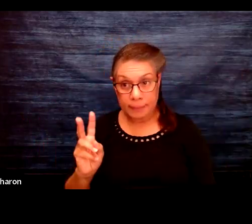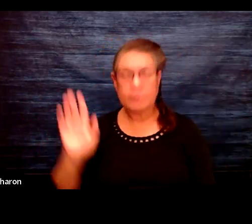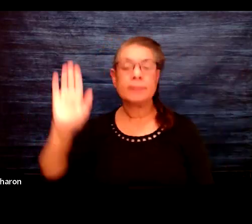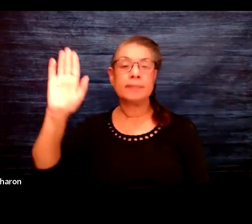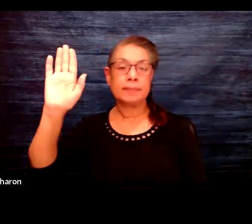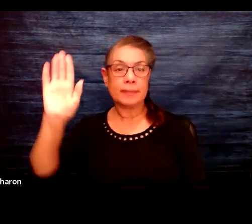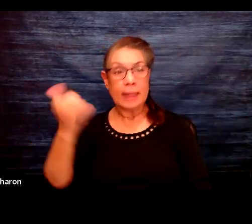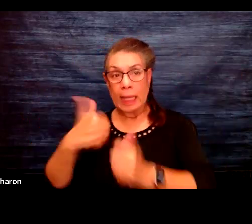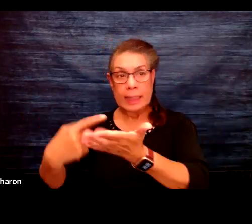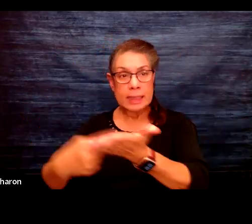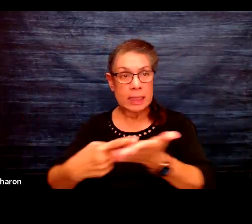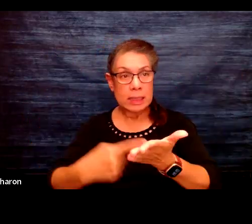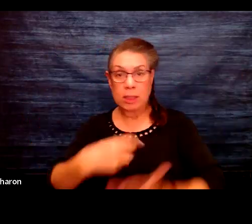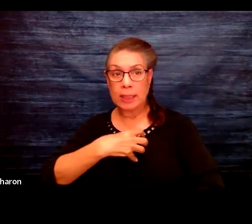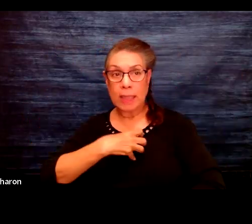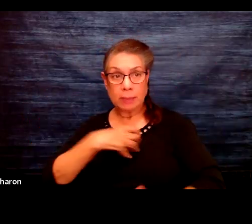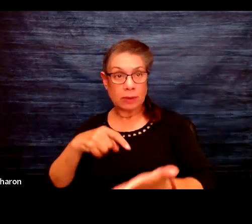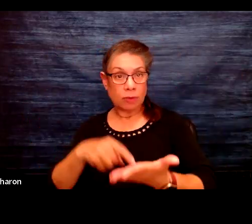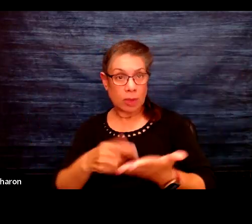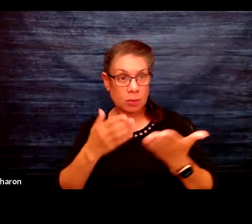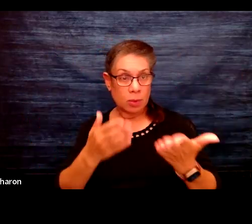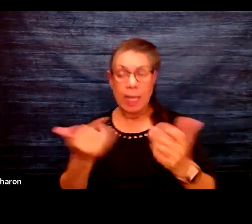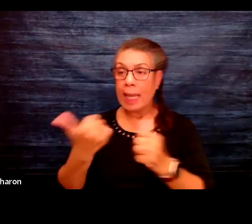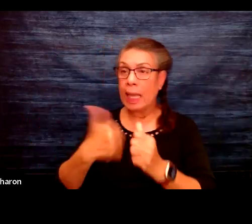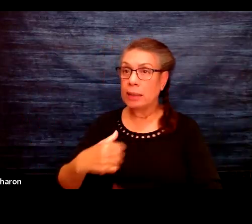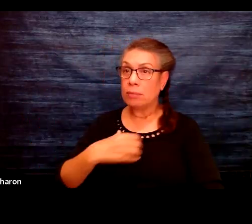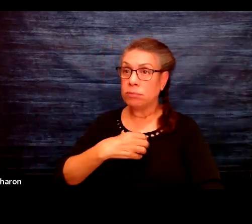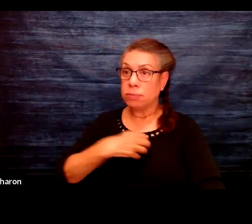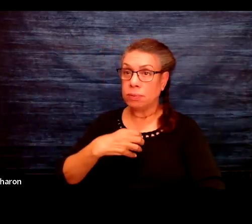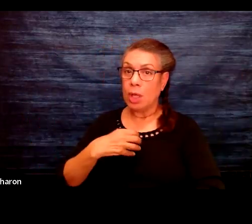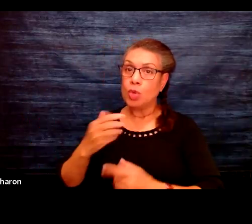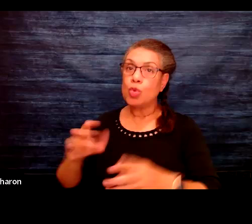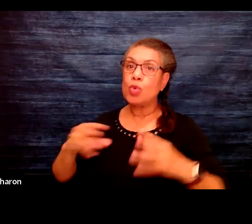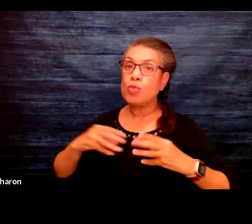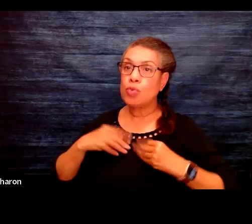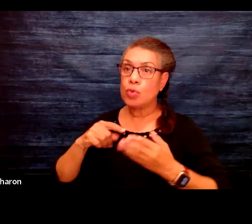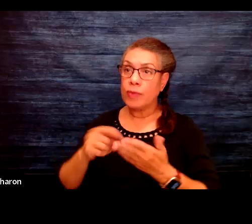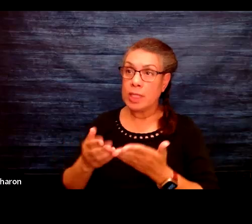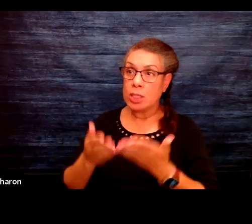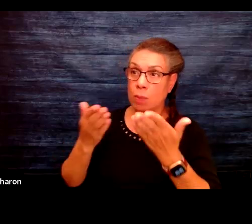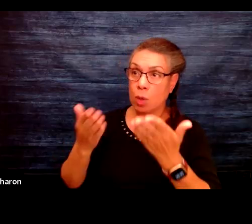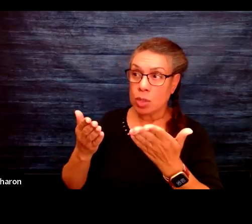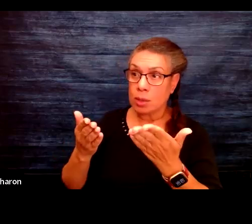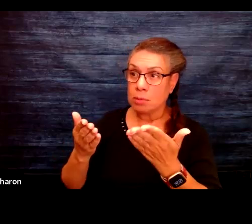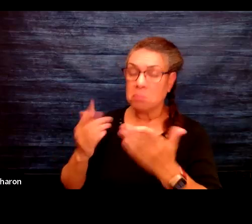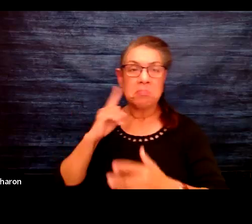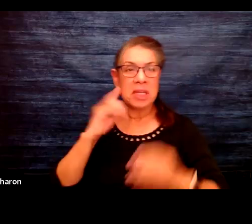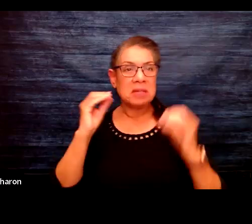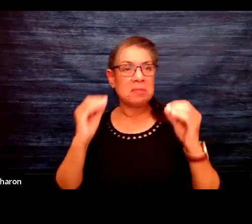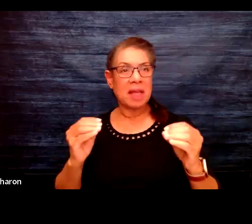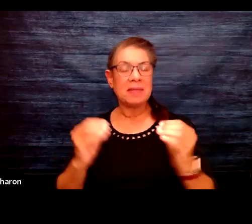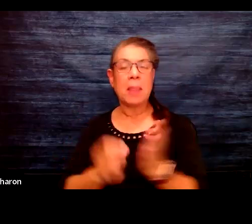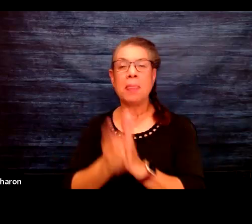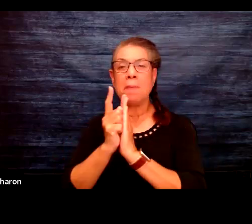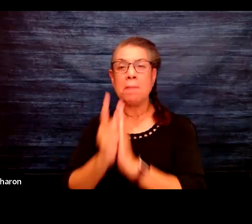you. Is there any discussion or objection to the motion? Is there any objection to approving the motion by unanimous consent? Hearing none, the minutes